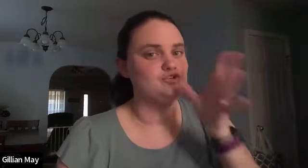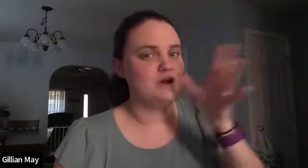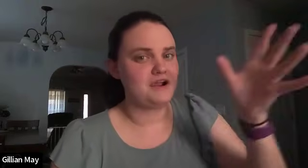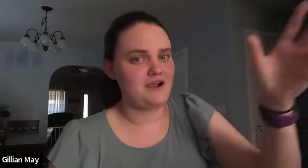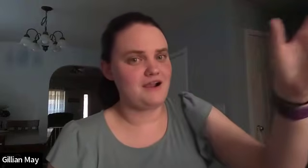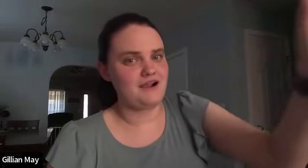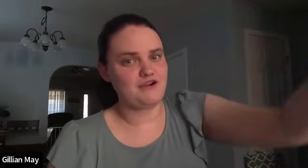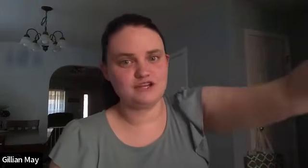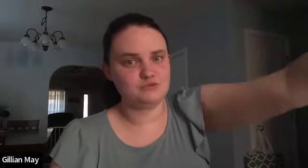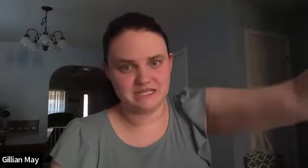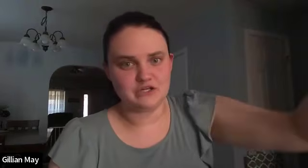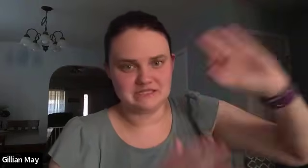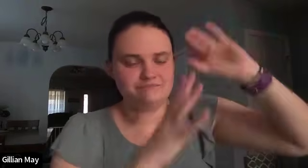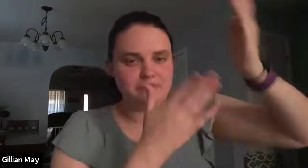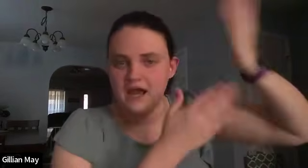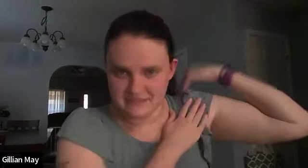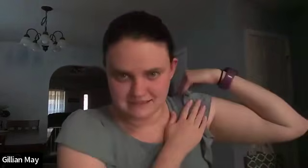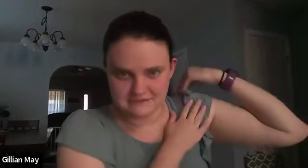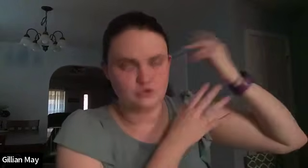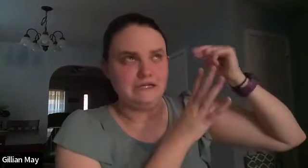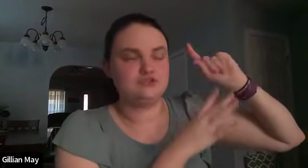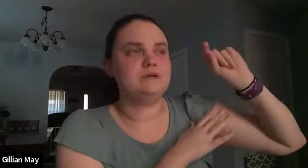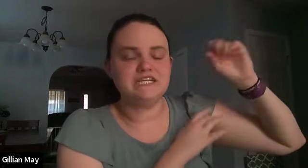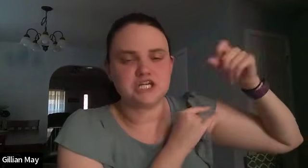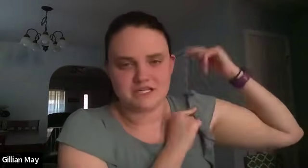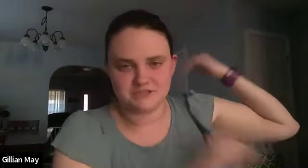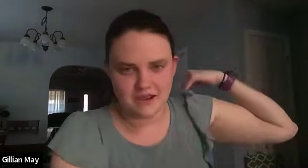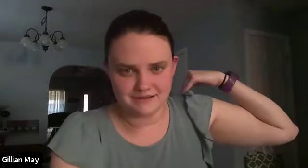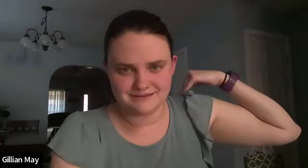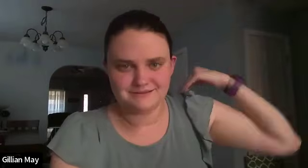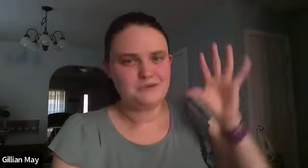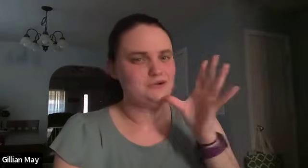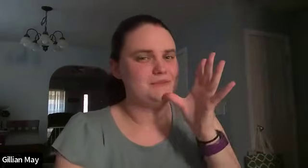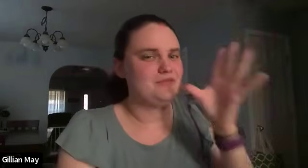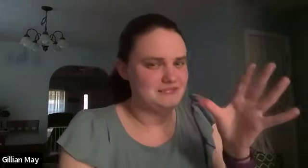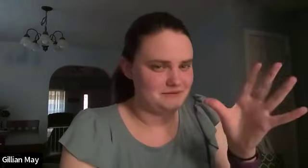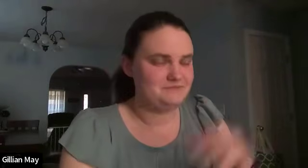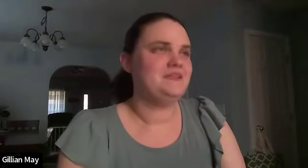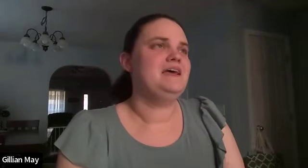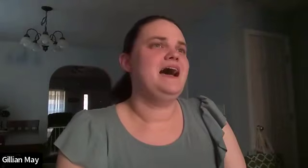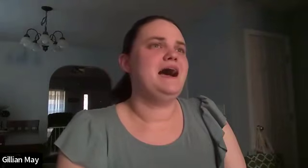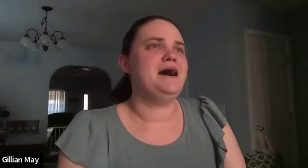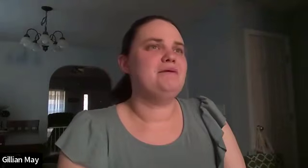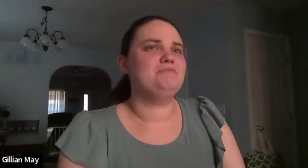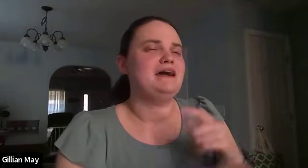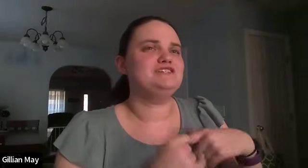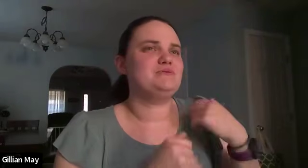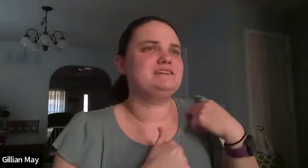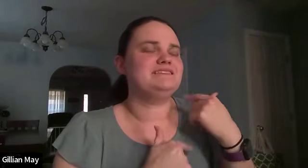your great great great great great great great 20 years behind us, 20 years, 20 generations behind us. We're talking about this one. But I just always